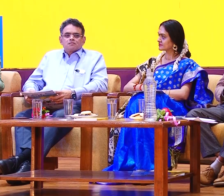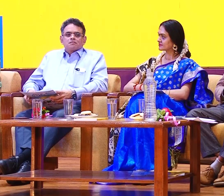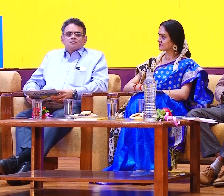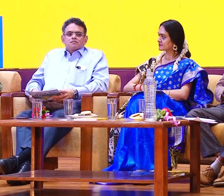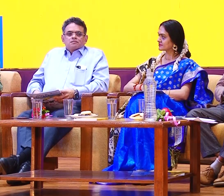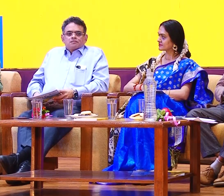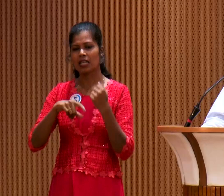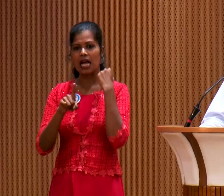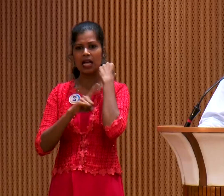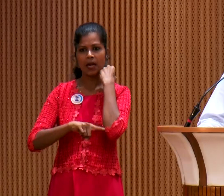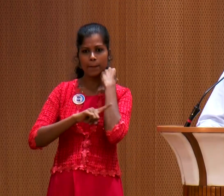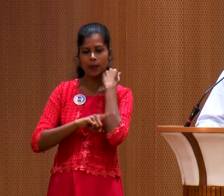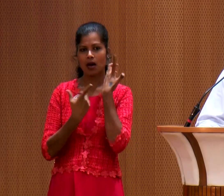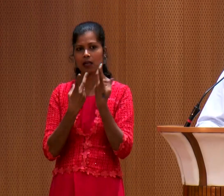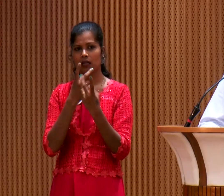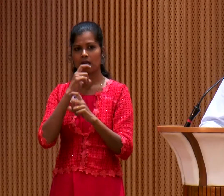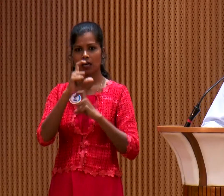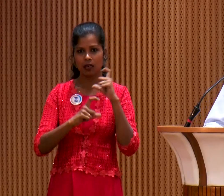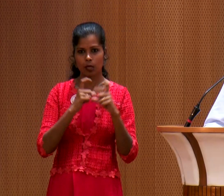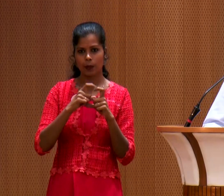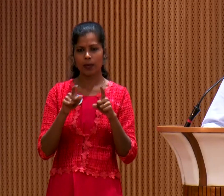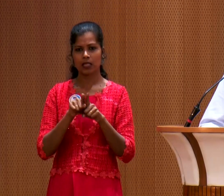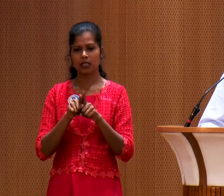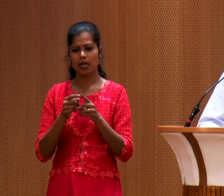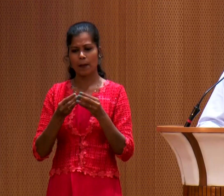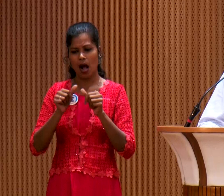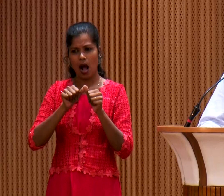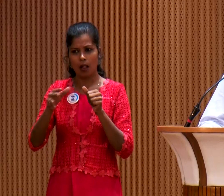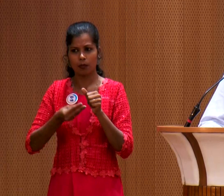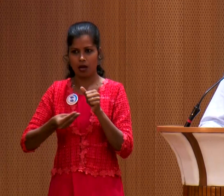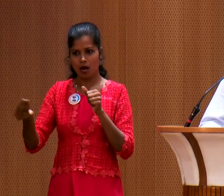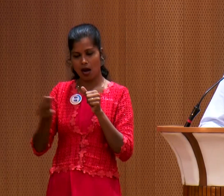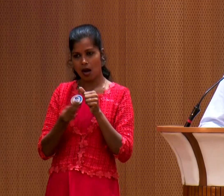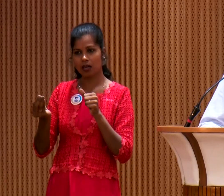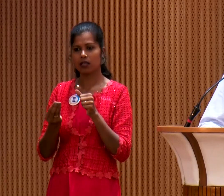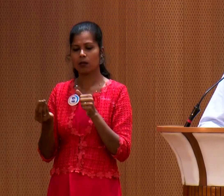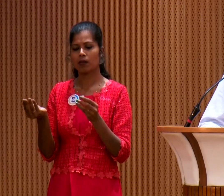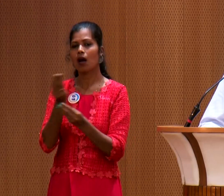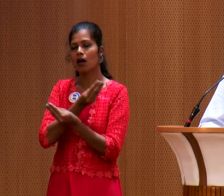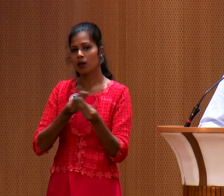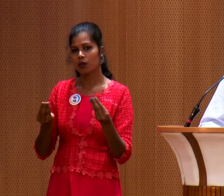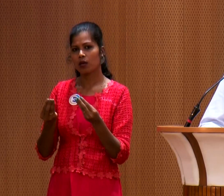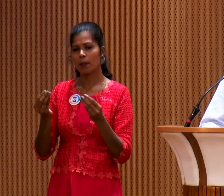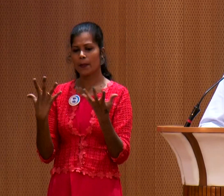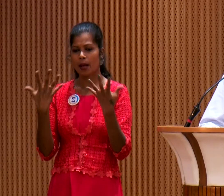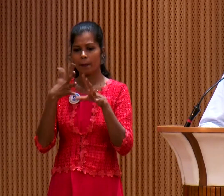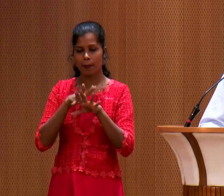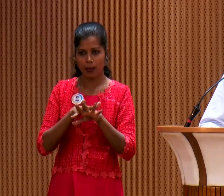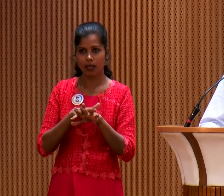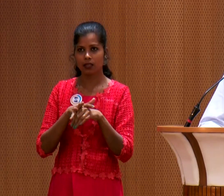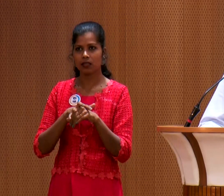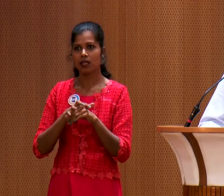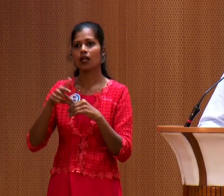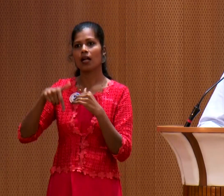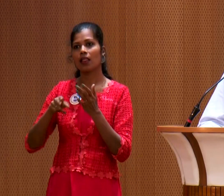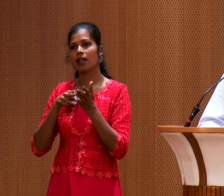a rubber industry based close to Alleppey, which enables us to blend